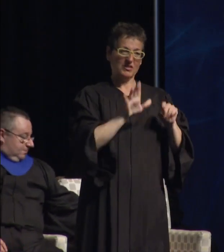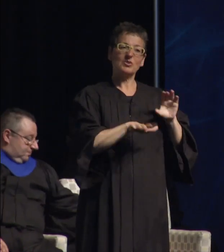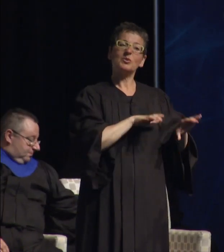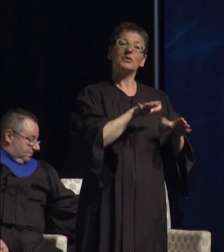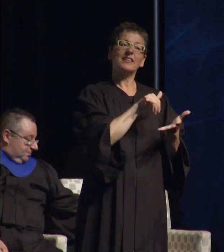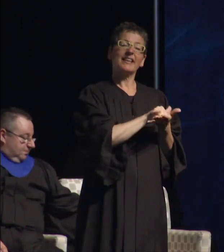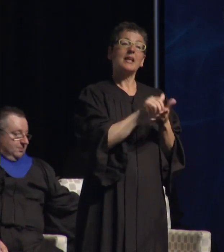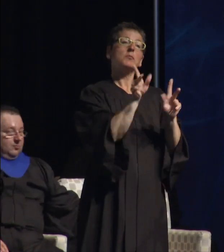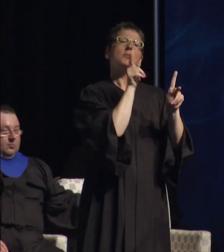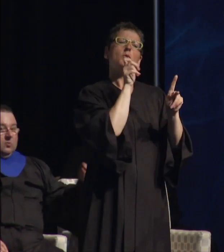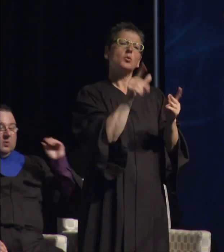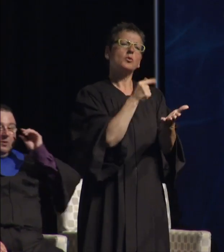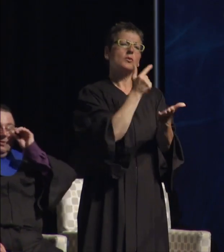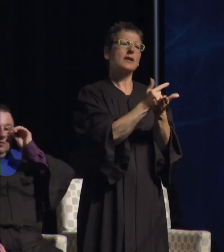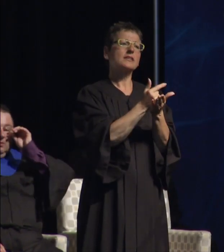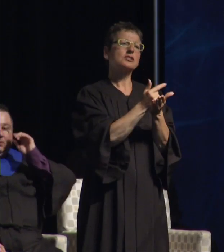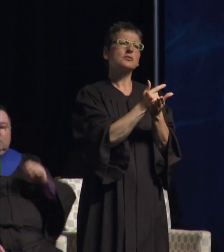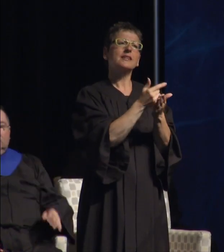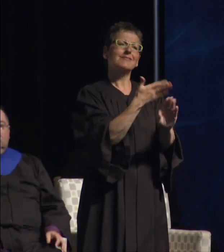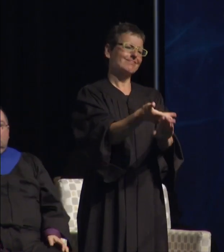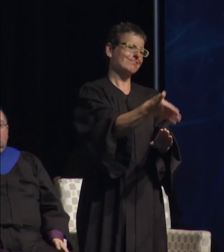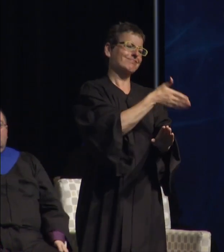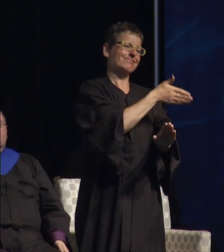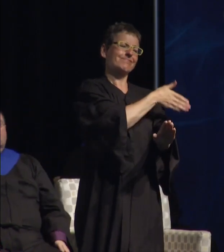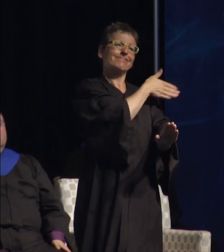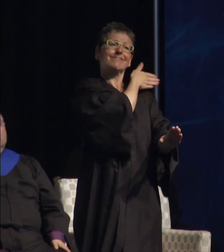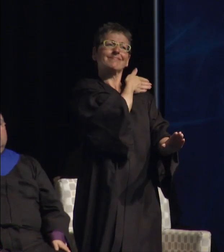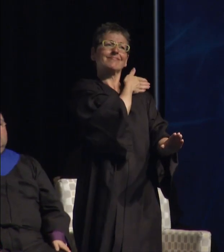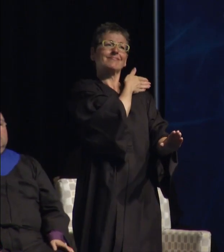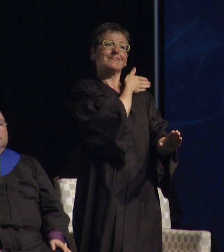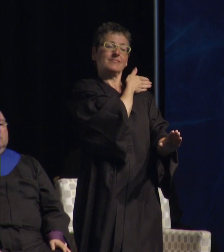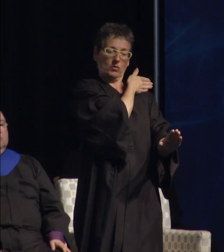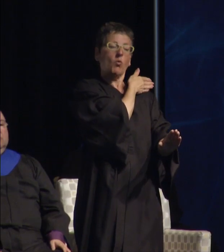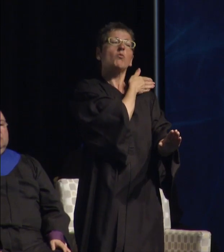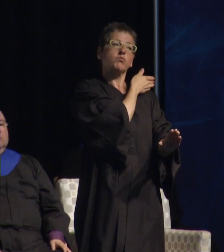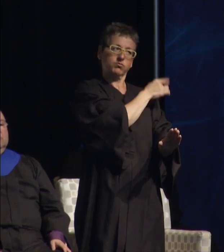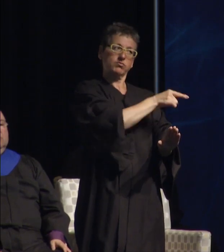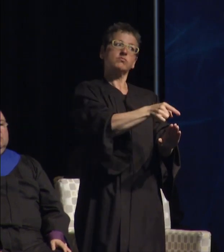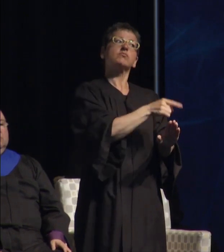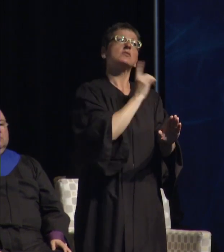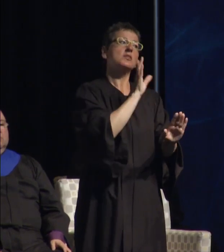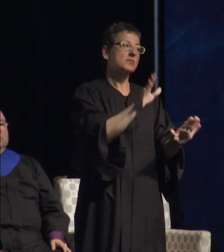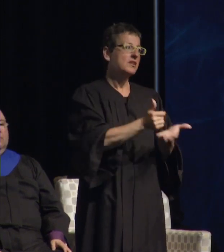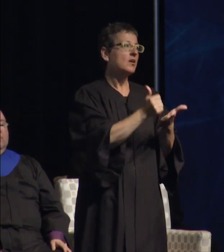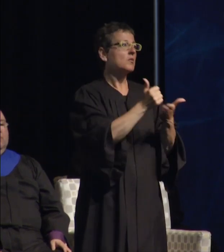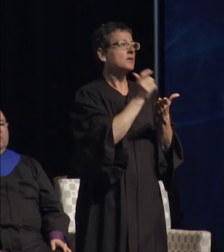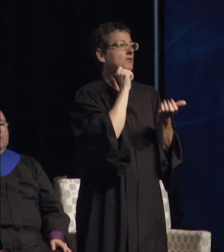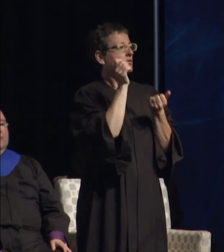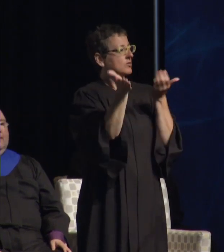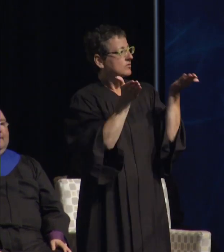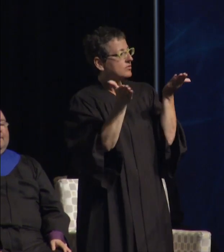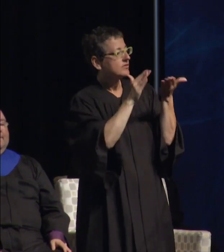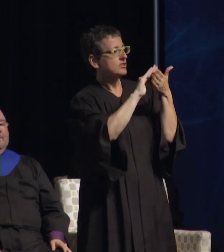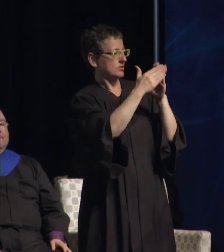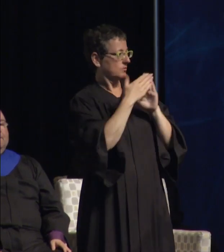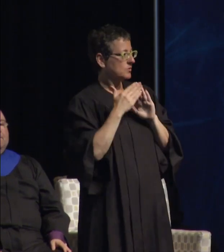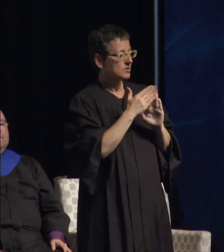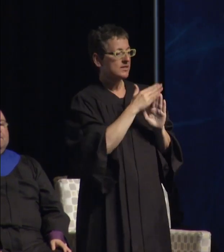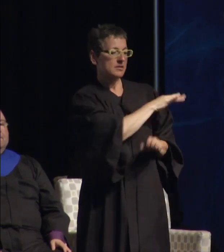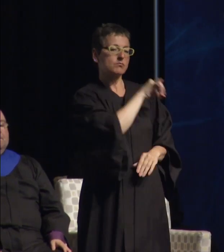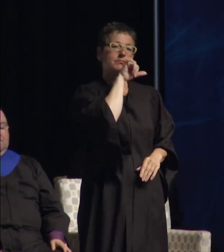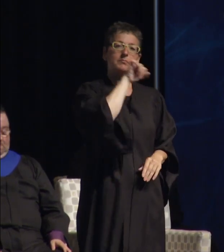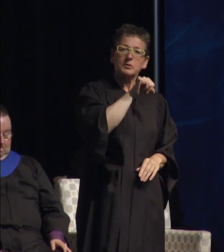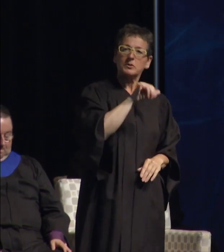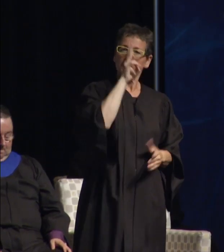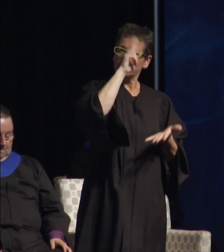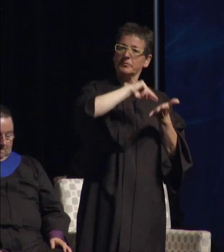come before you have been able to blend their learning with their community service, with their passion, and their purpose